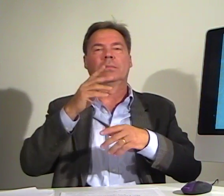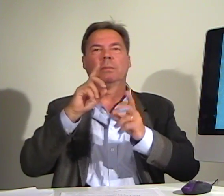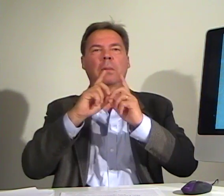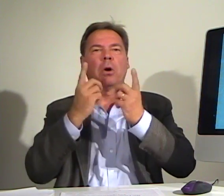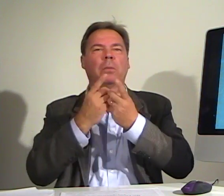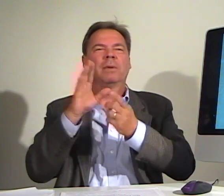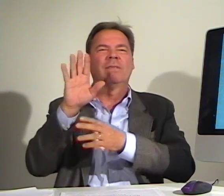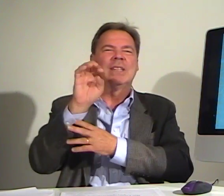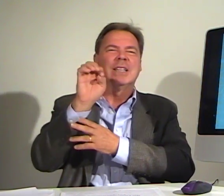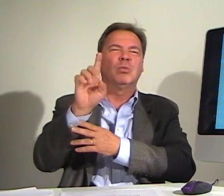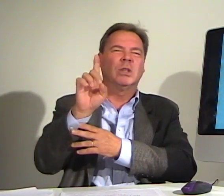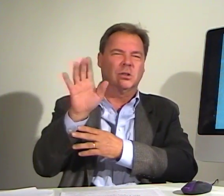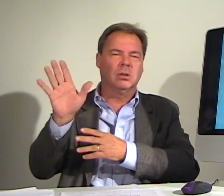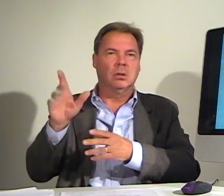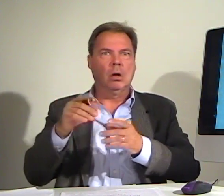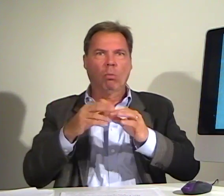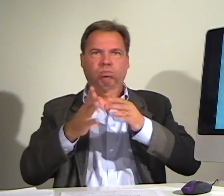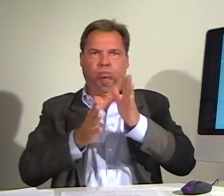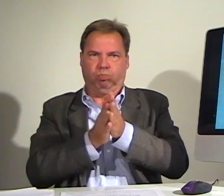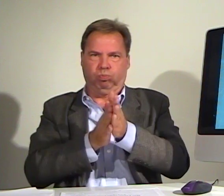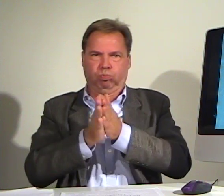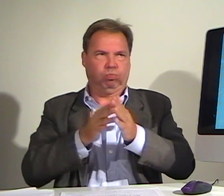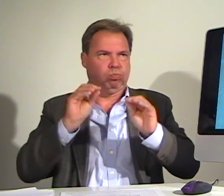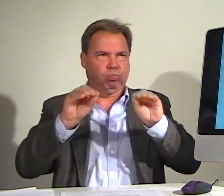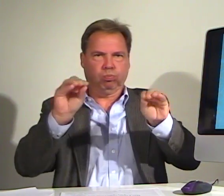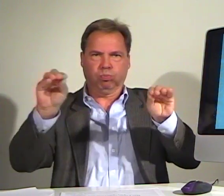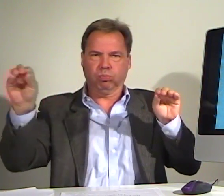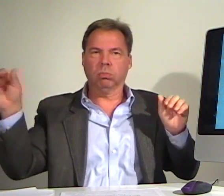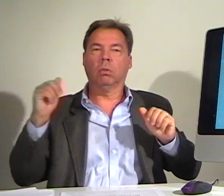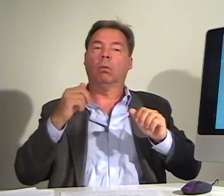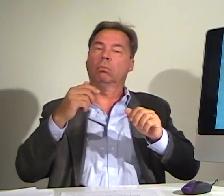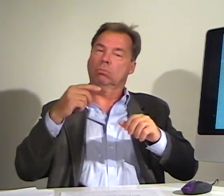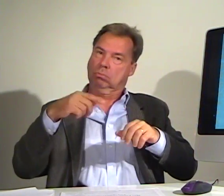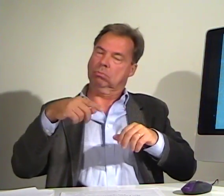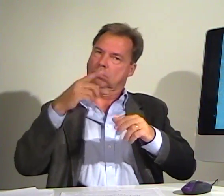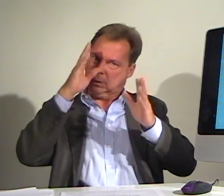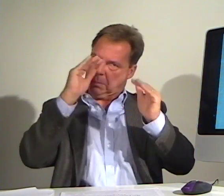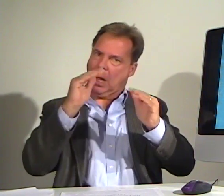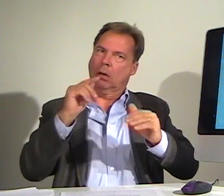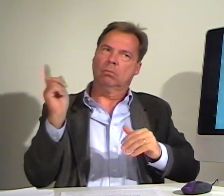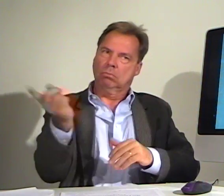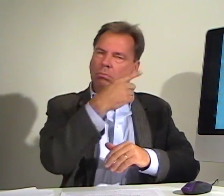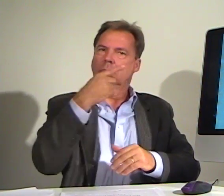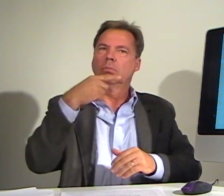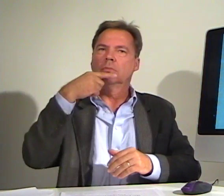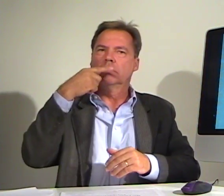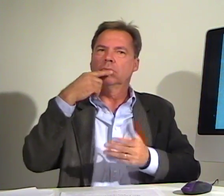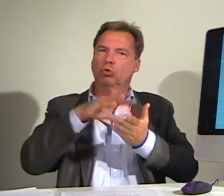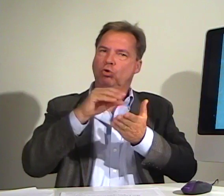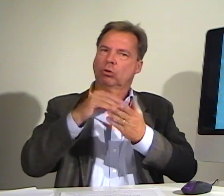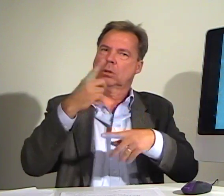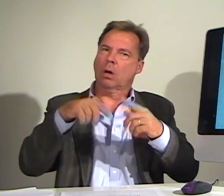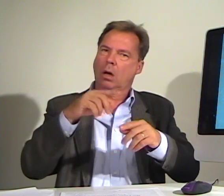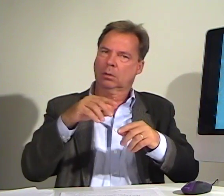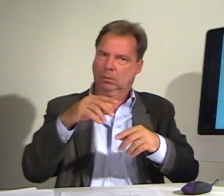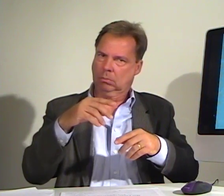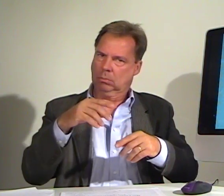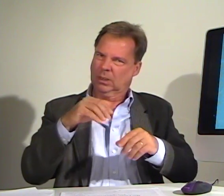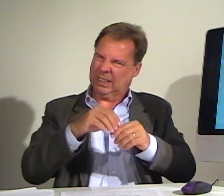official language. The government and the Department of Education was very excited and anxious to add this and make